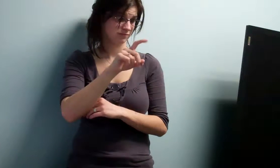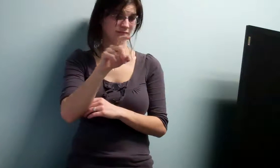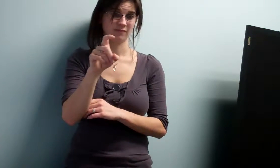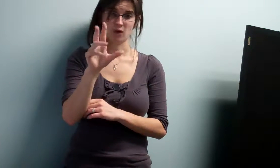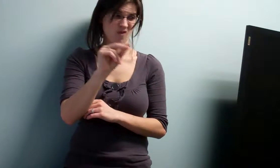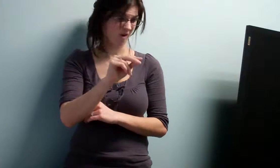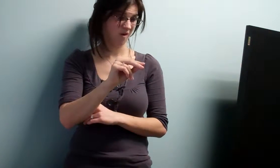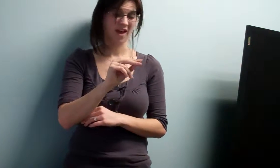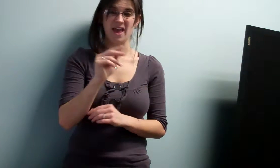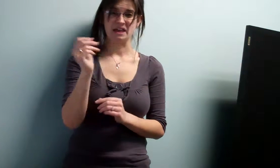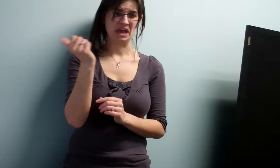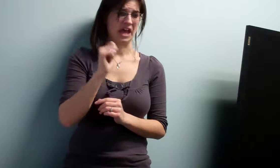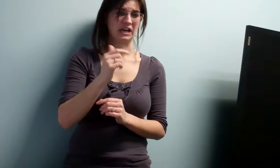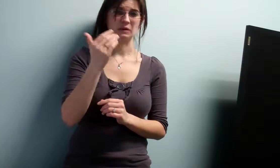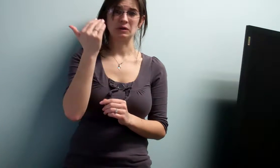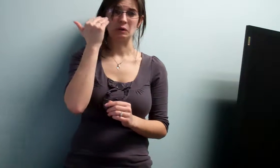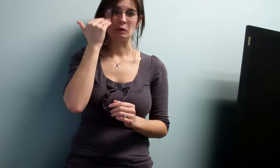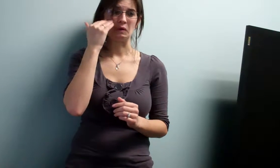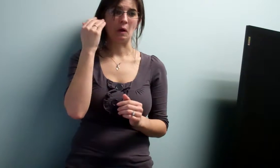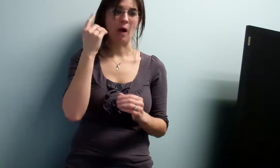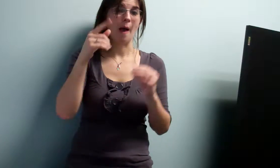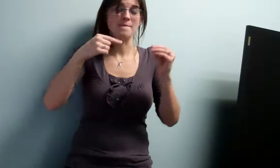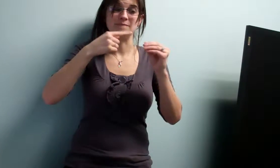Okay, tell me one of the themes.